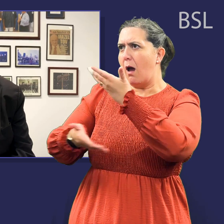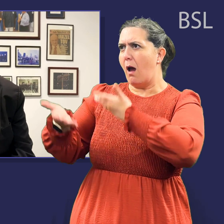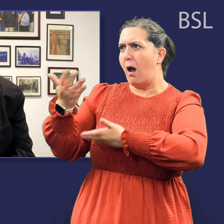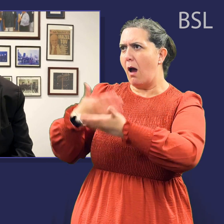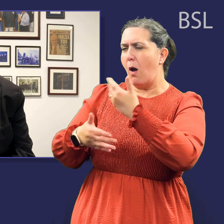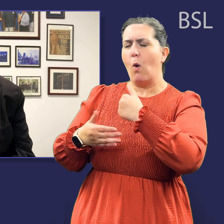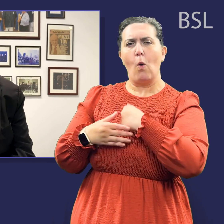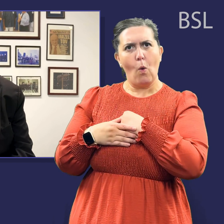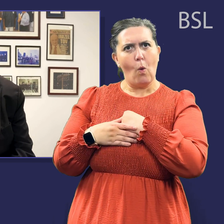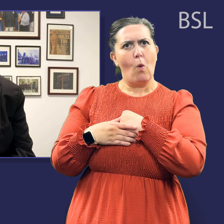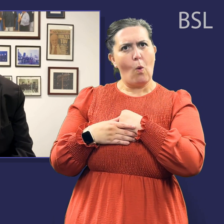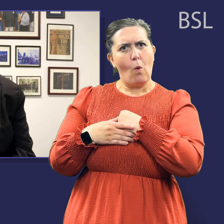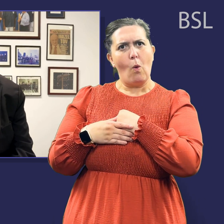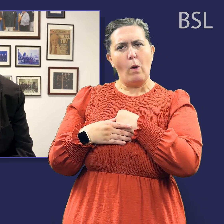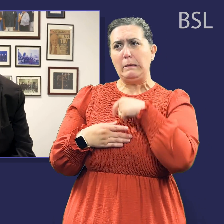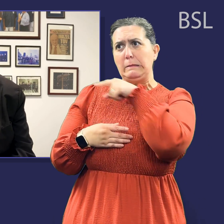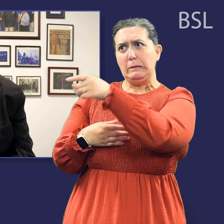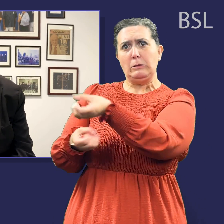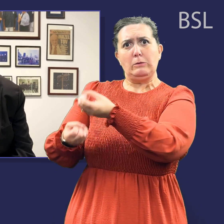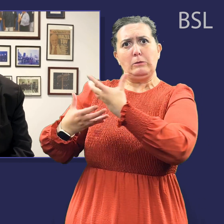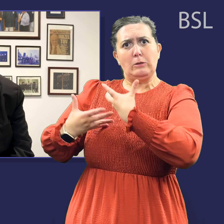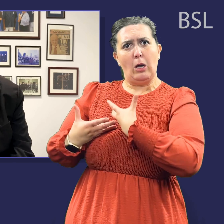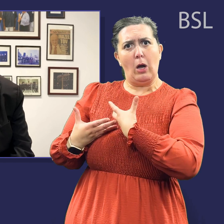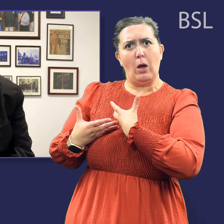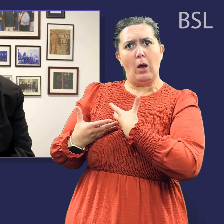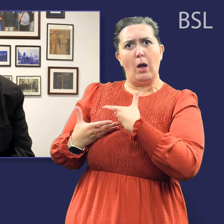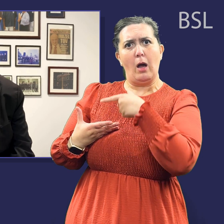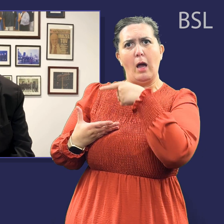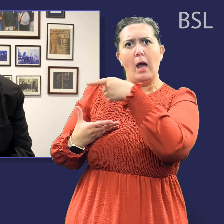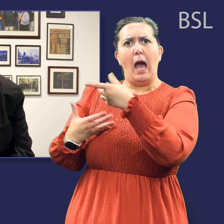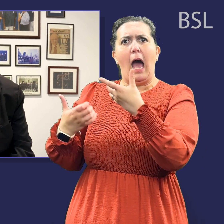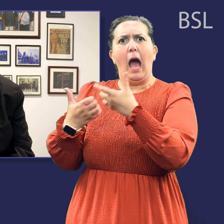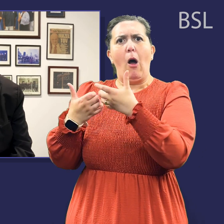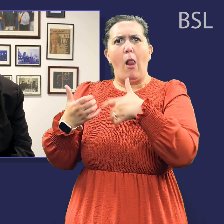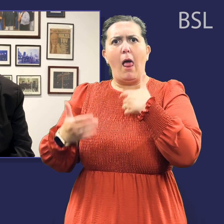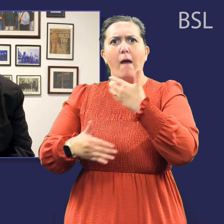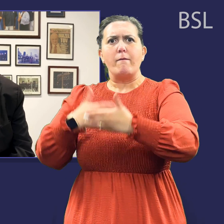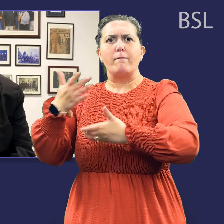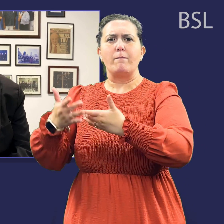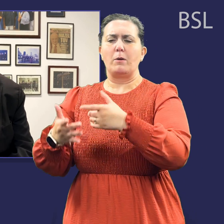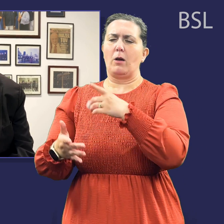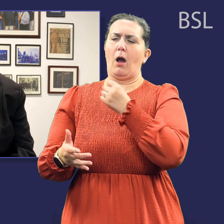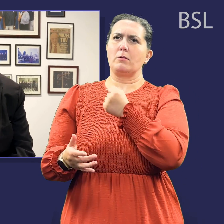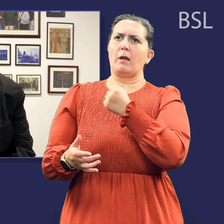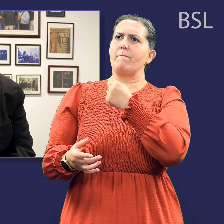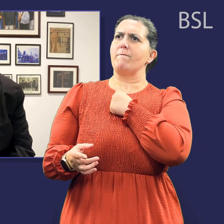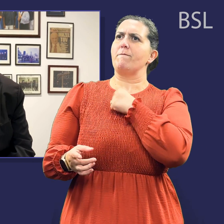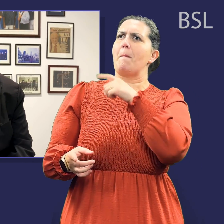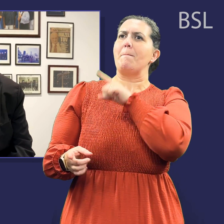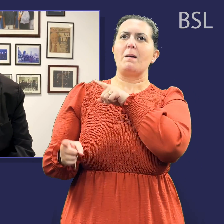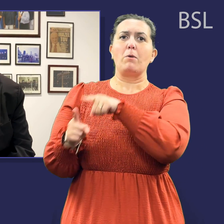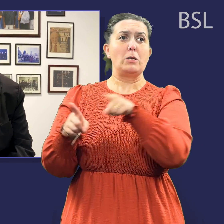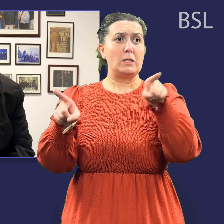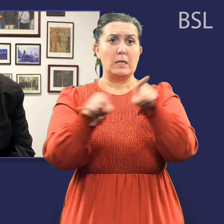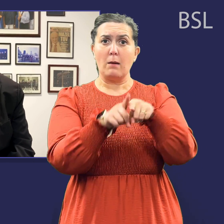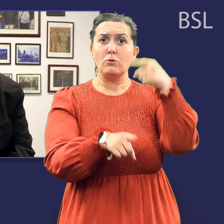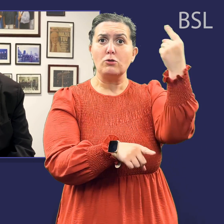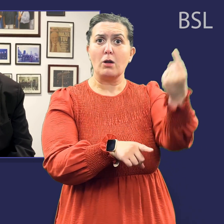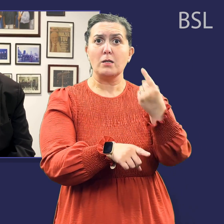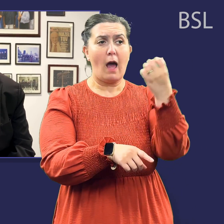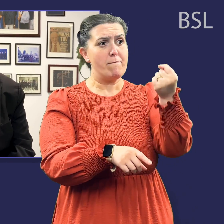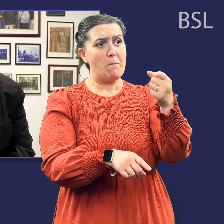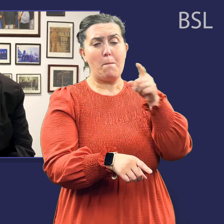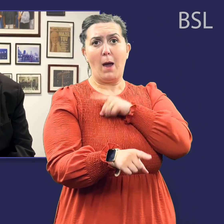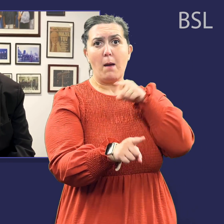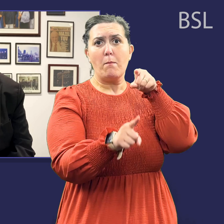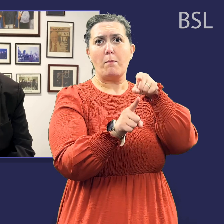First 100 Years of My Life. She says that she attributes her longevity to living life with purpose. You certainly have lived a life with purpose,